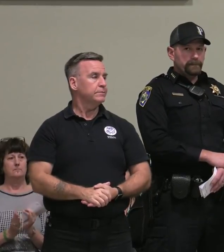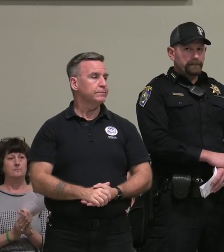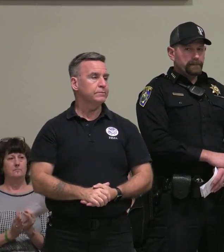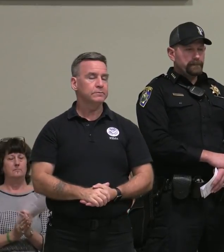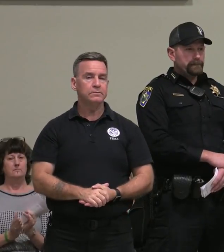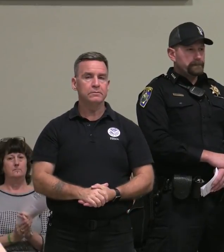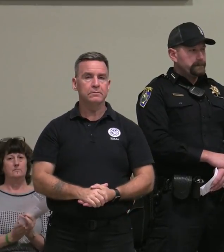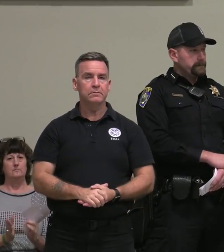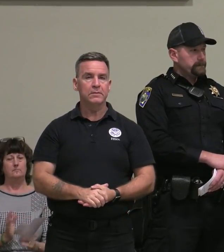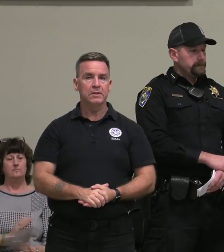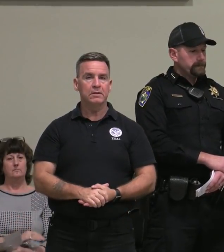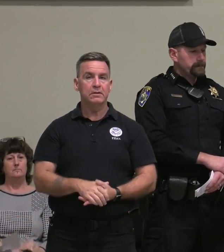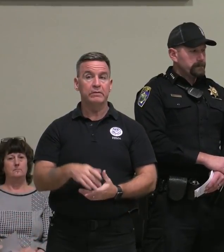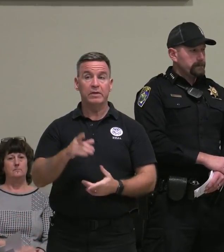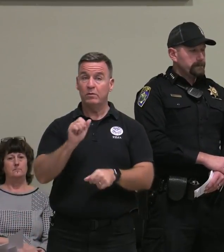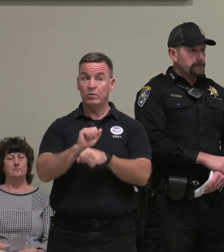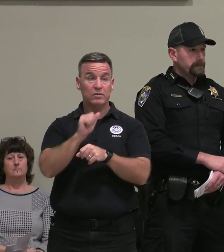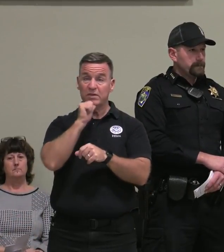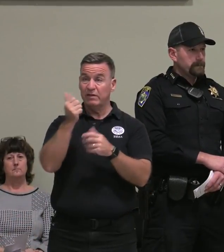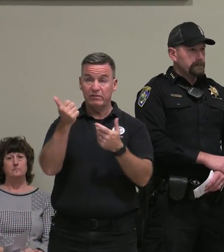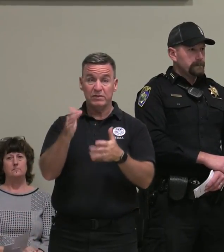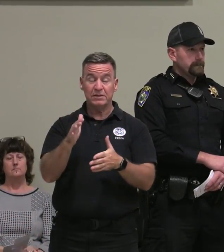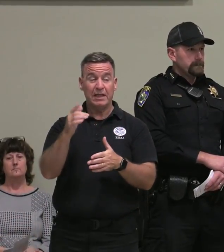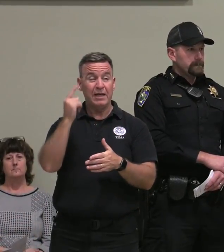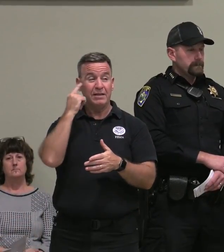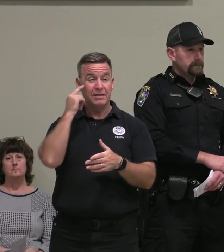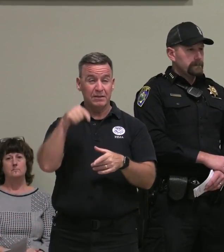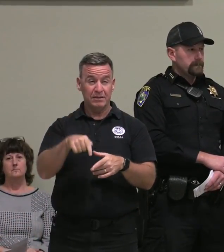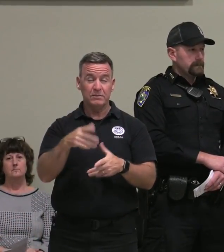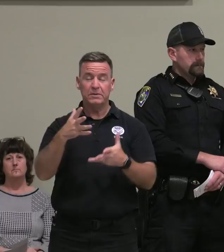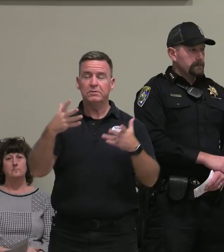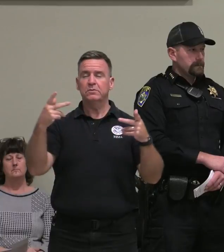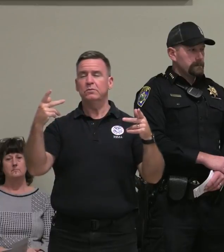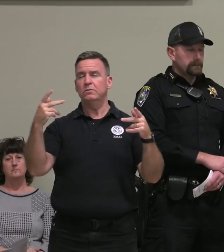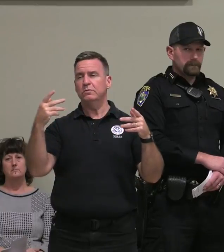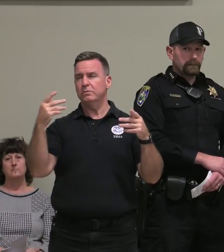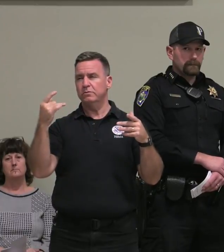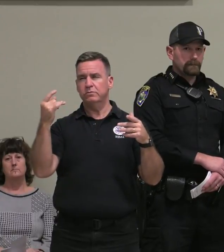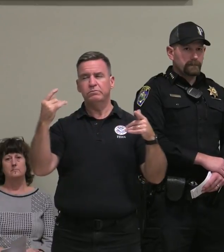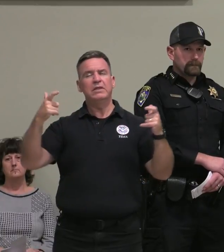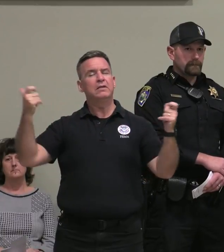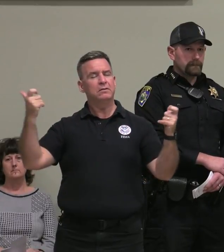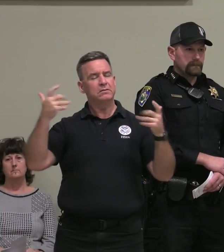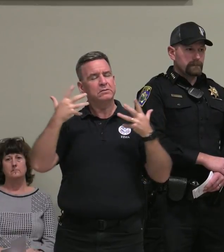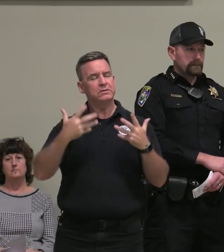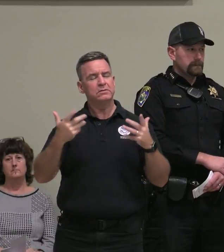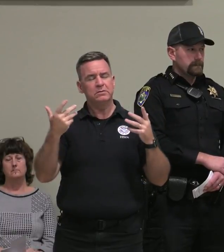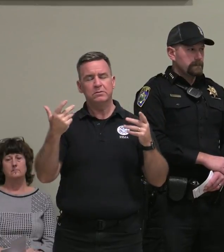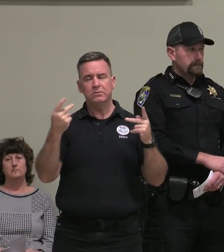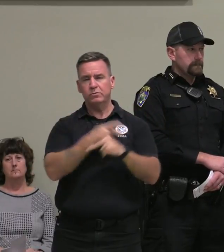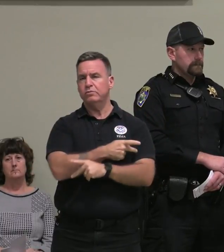If that work had not been done, I think this would have been a much, much bigger tragedy.